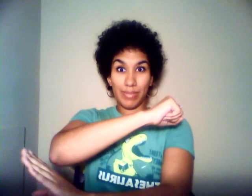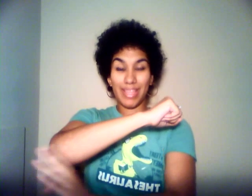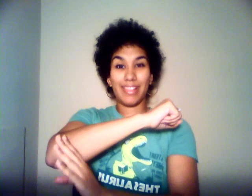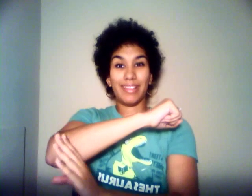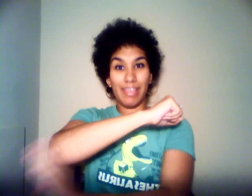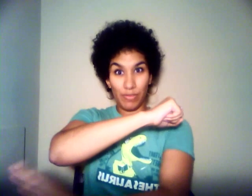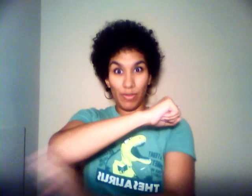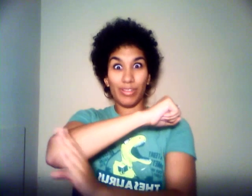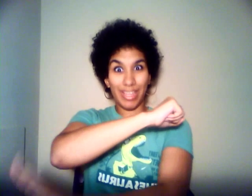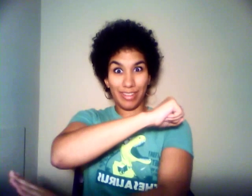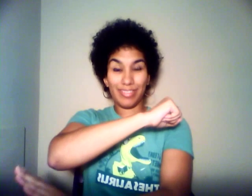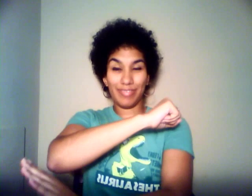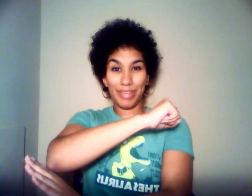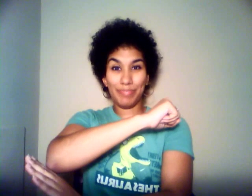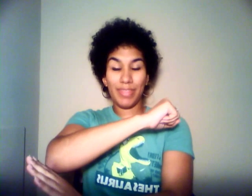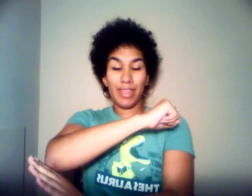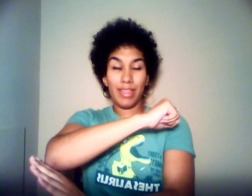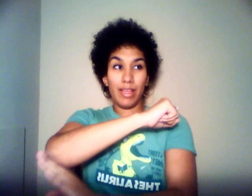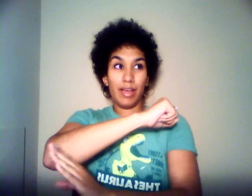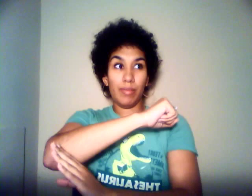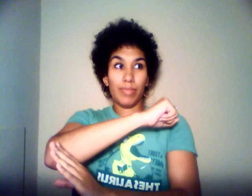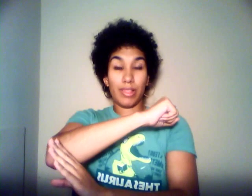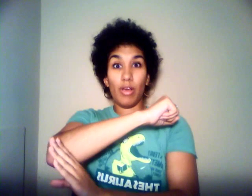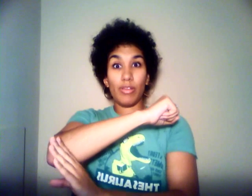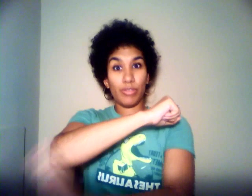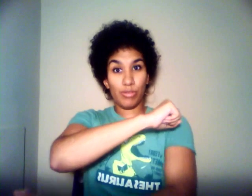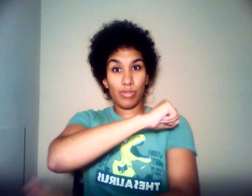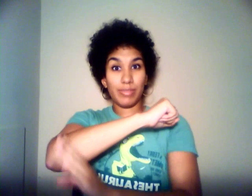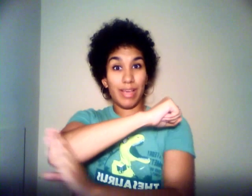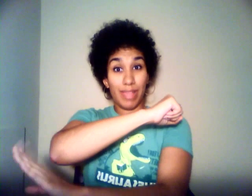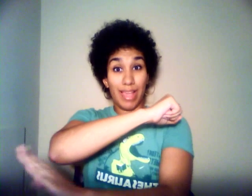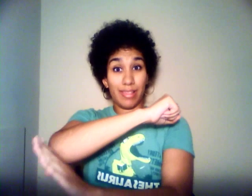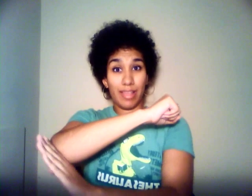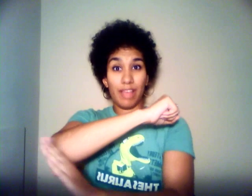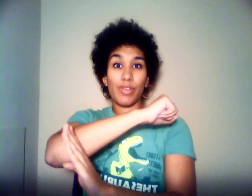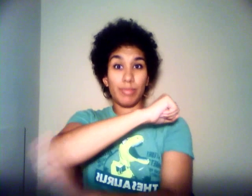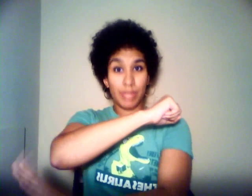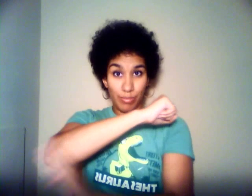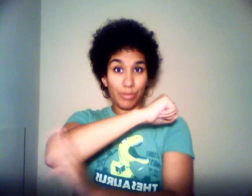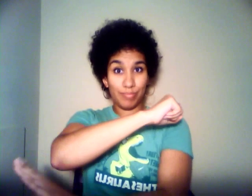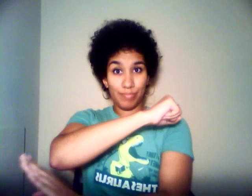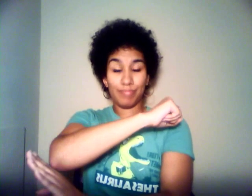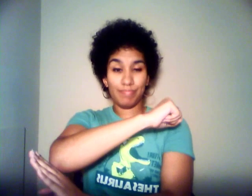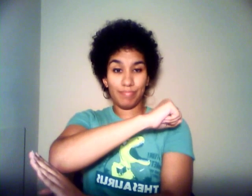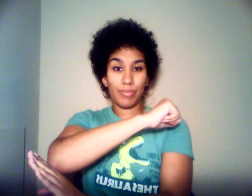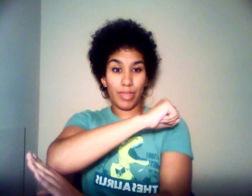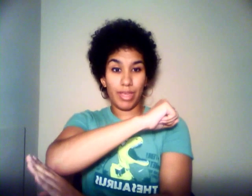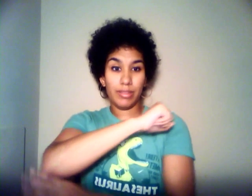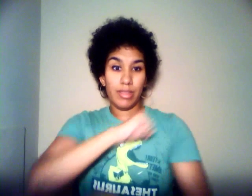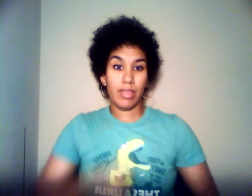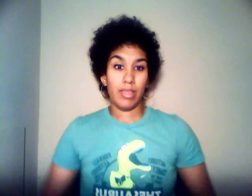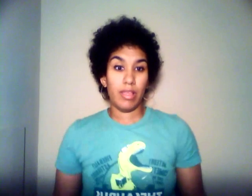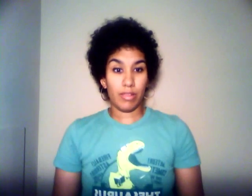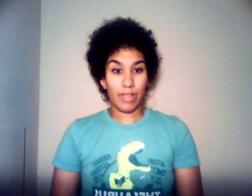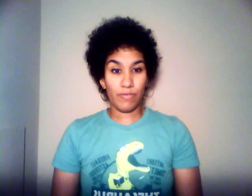because the leaves fall down, right? This is also used sometimes as the sign for September. Okay, so that's